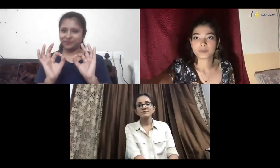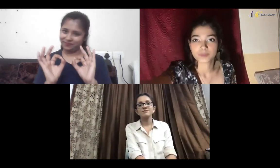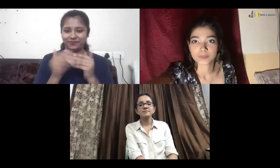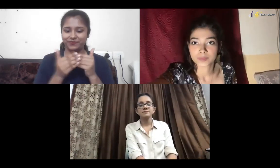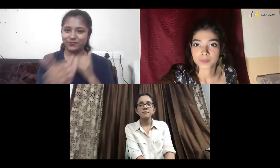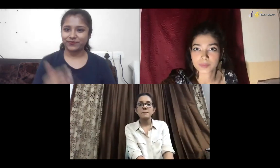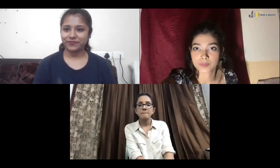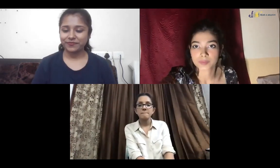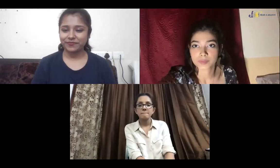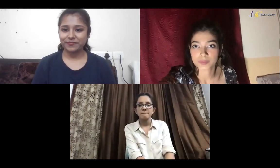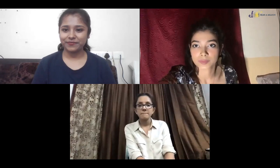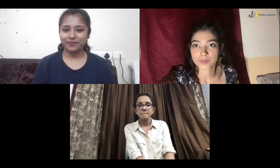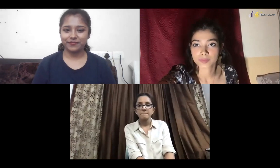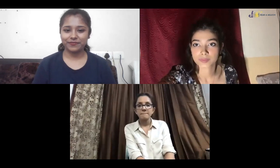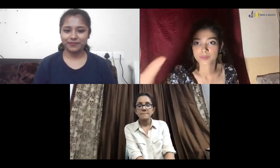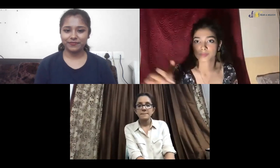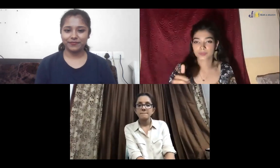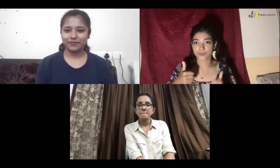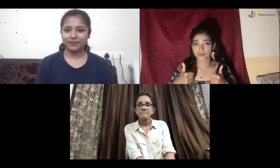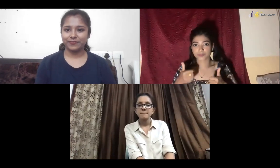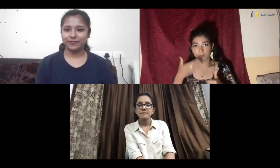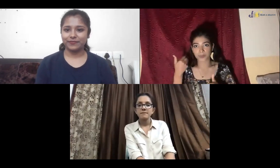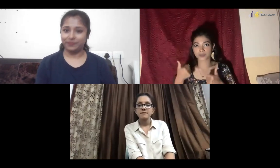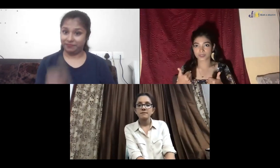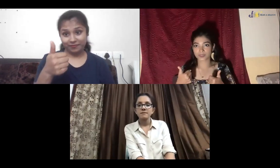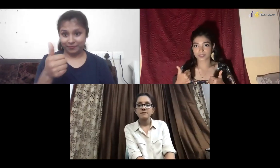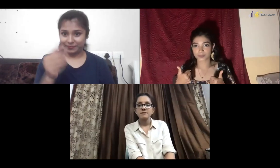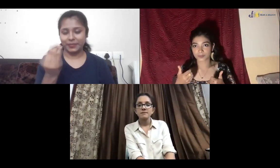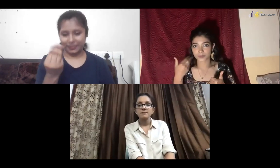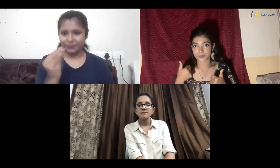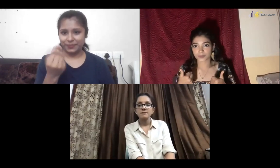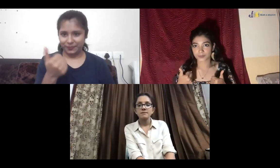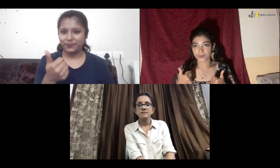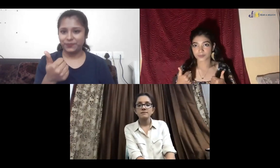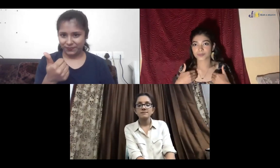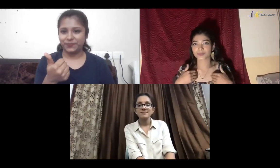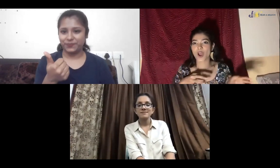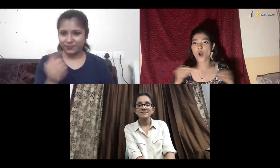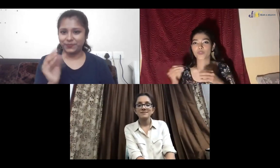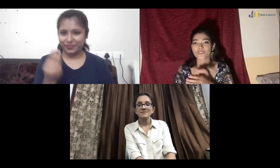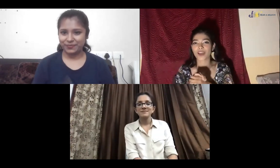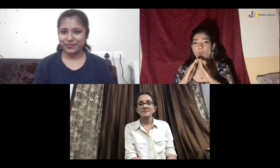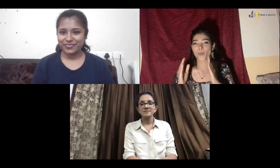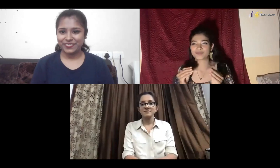Yeah, now it's better. Yeah, you can continue. Is it better? Yeah, it's